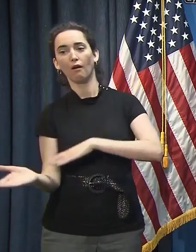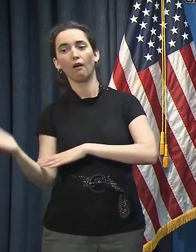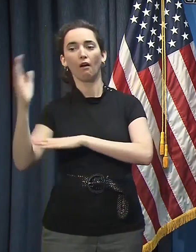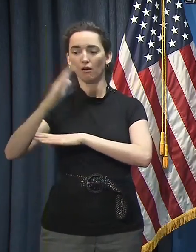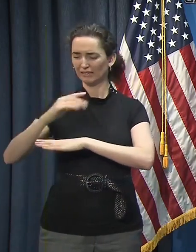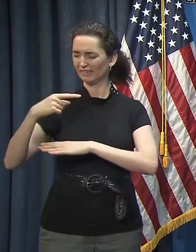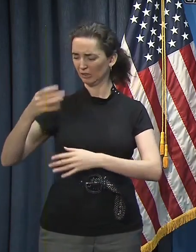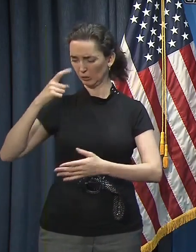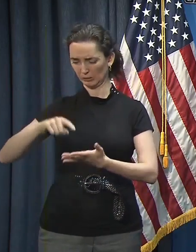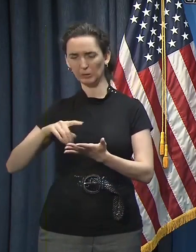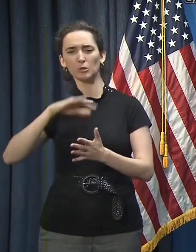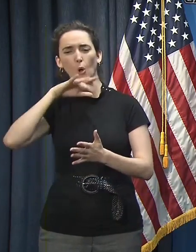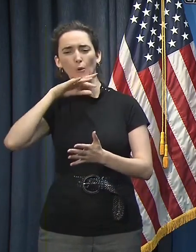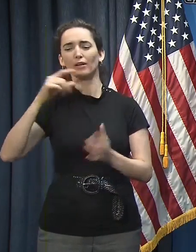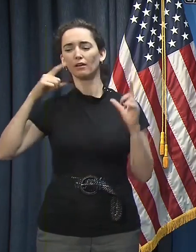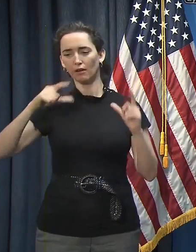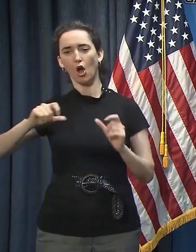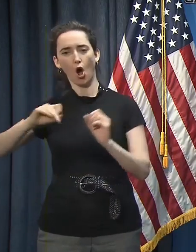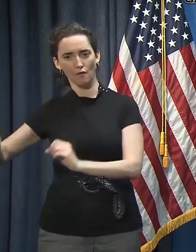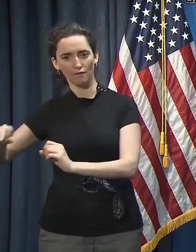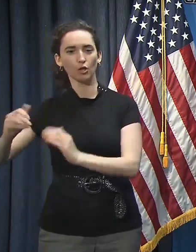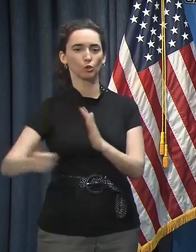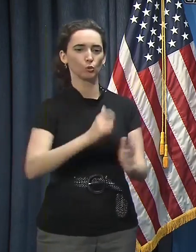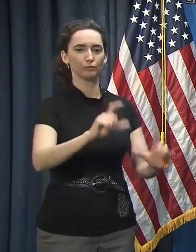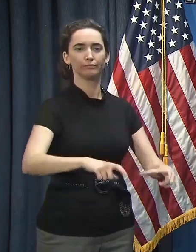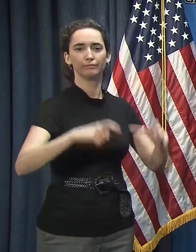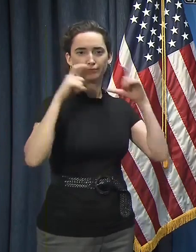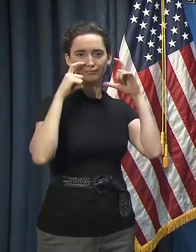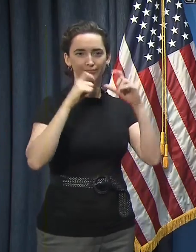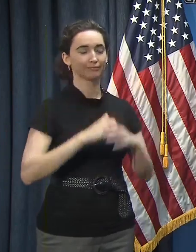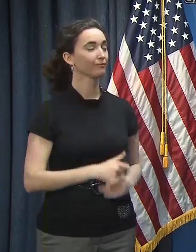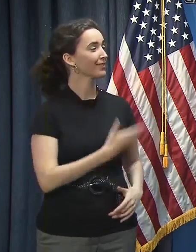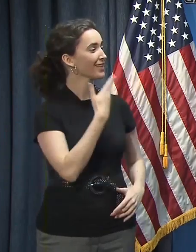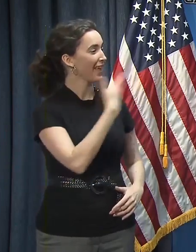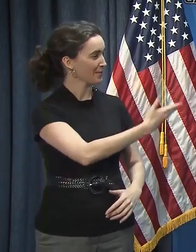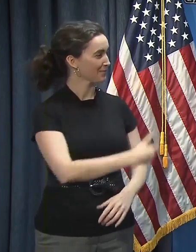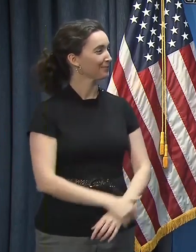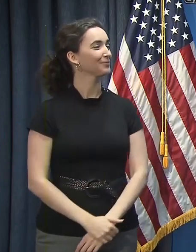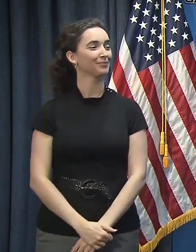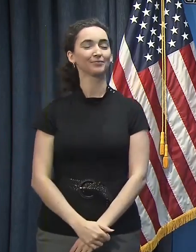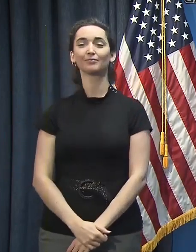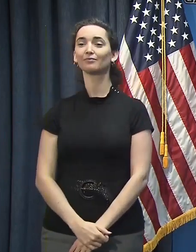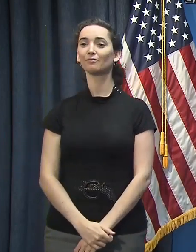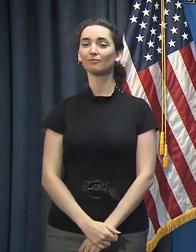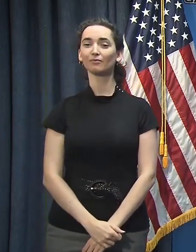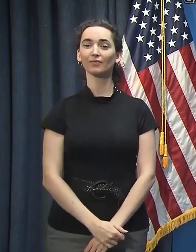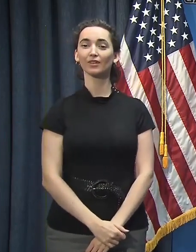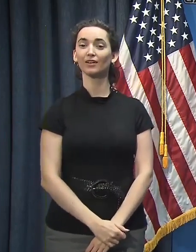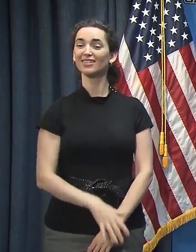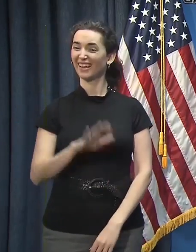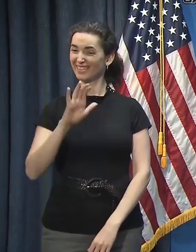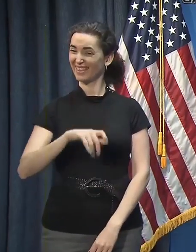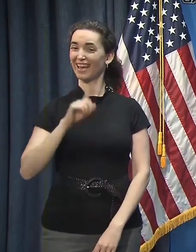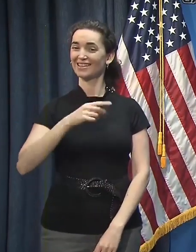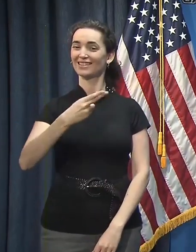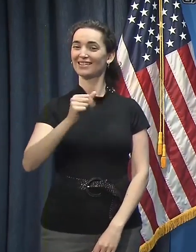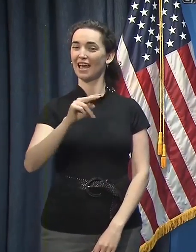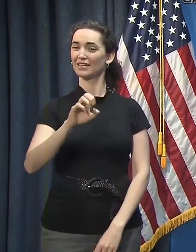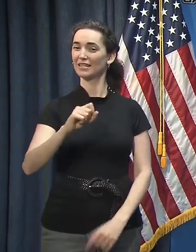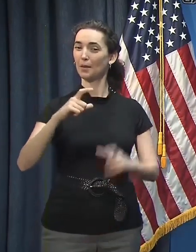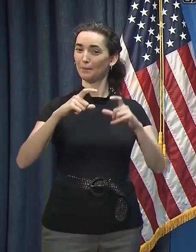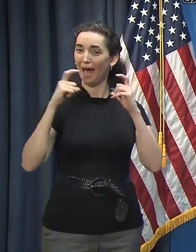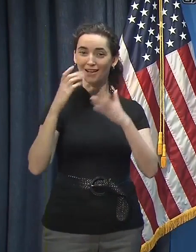need to take it off and put on another mask. Thank you. So those of you who hadn't seen the Hanes mask before, that was one